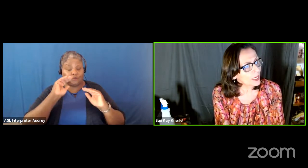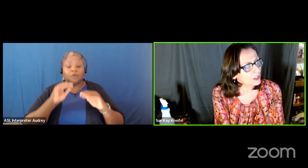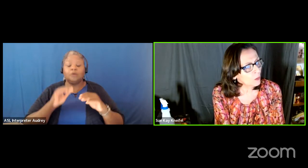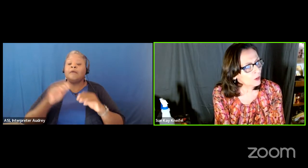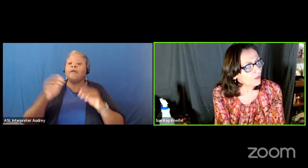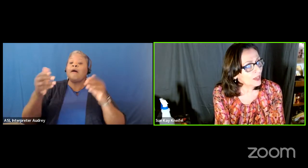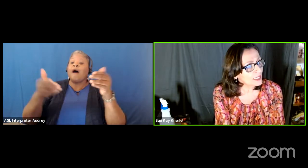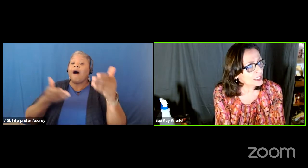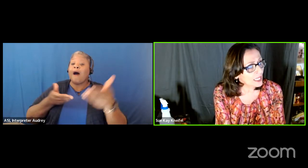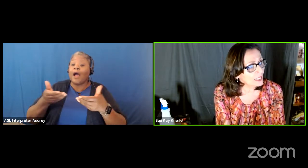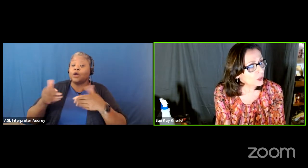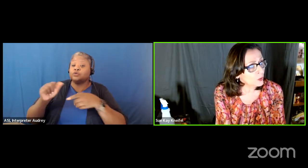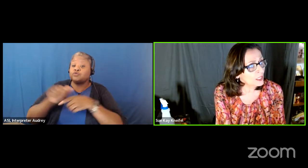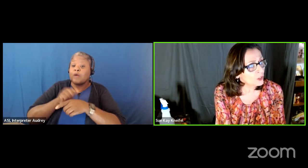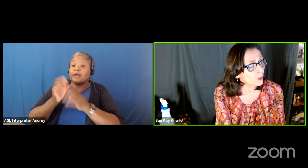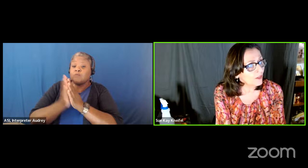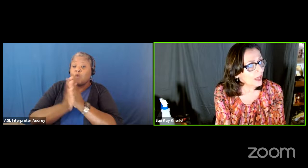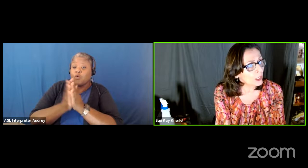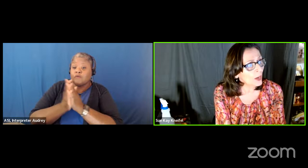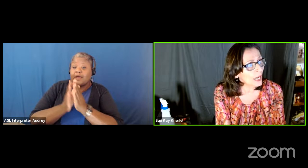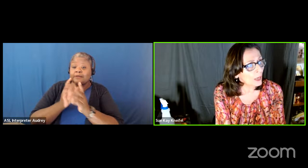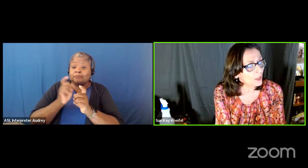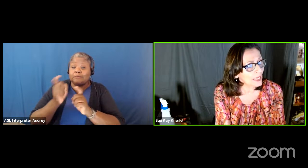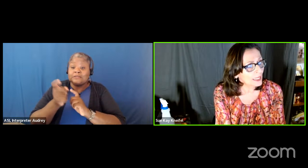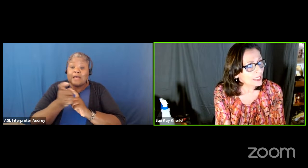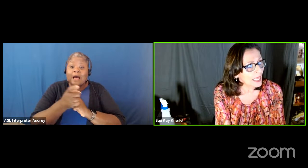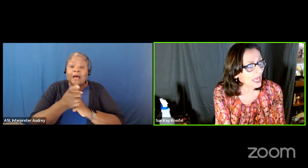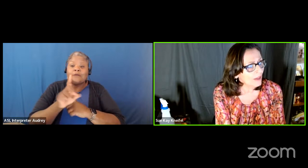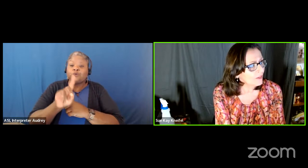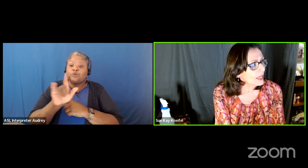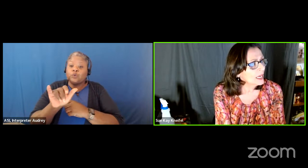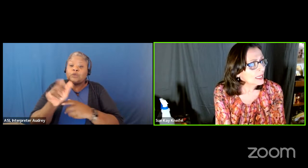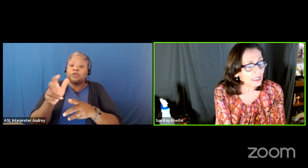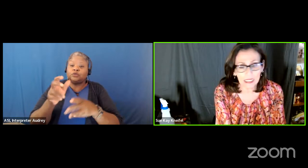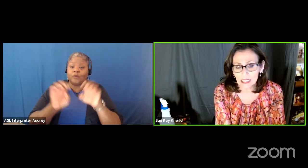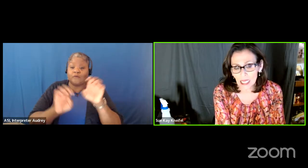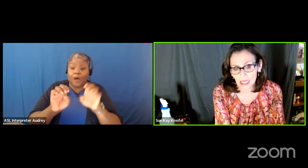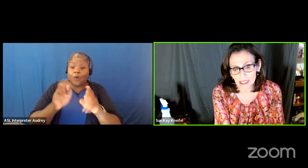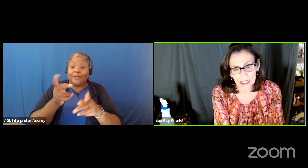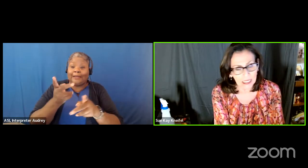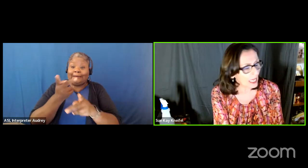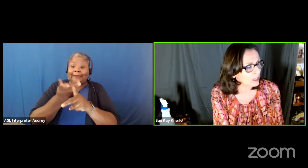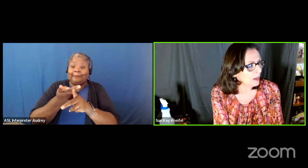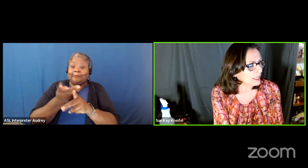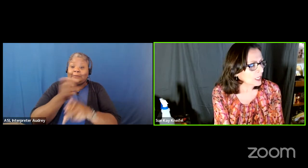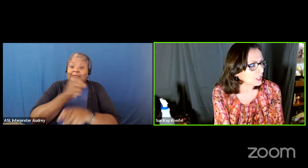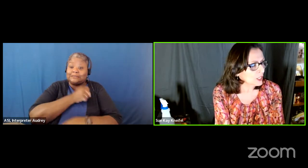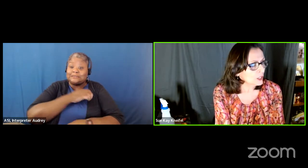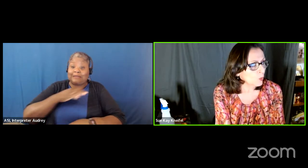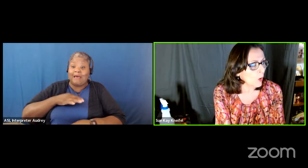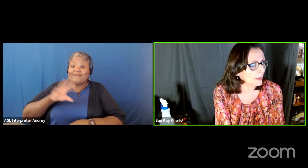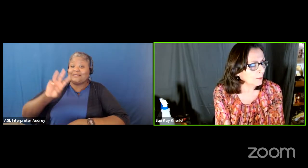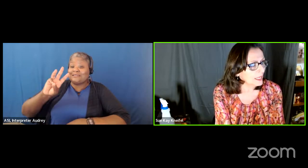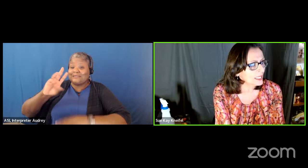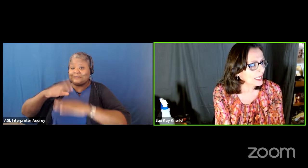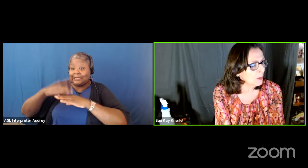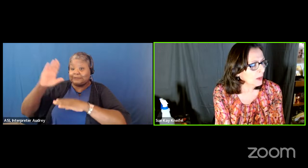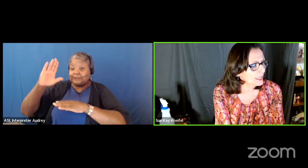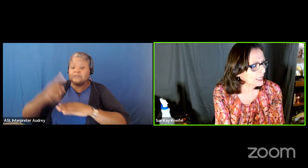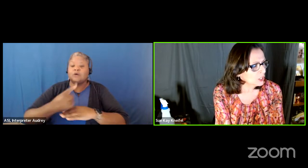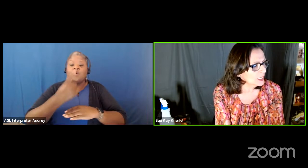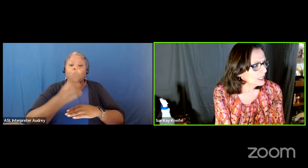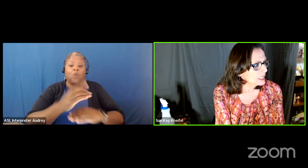Hires, trains, motivates, assigns duties to evaluate and retain staff. 6 exceeds expectations, 1